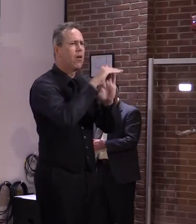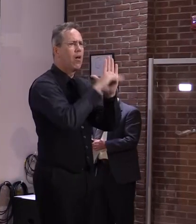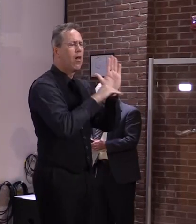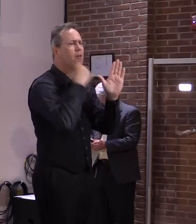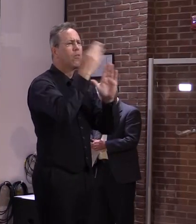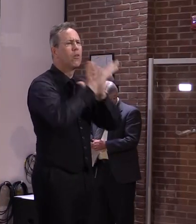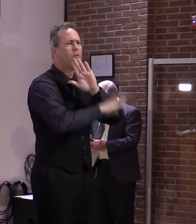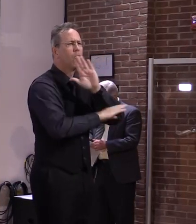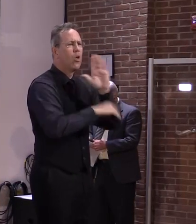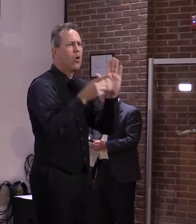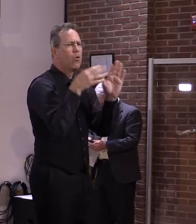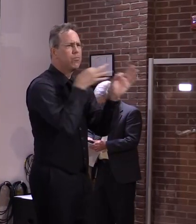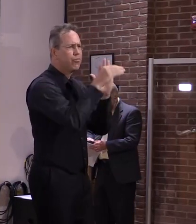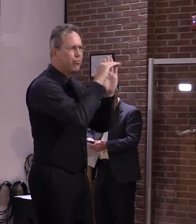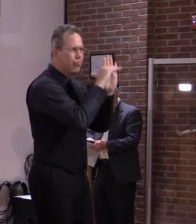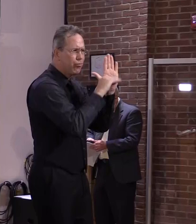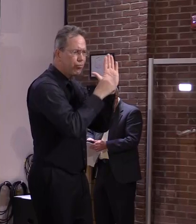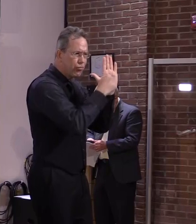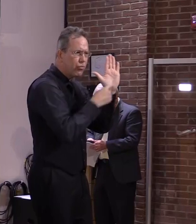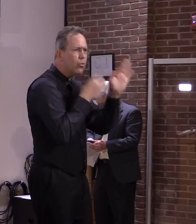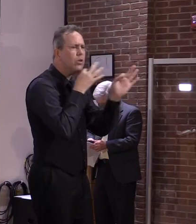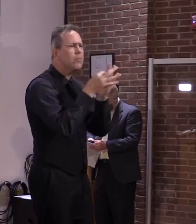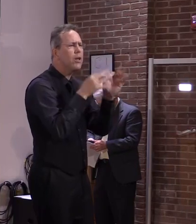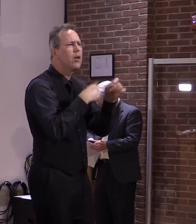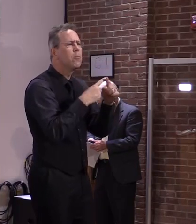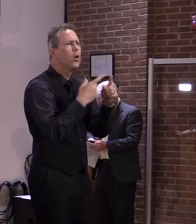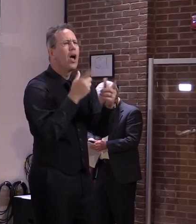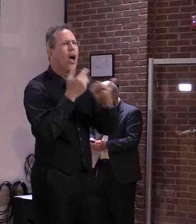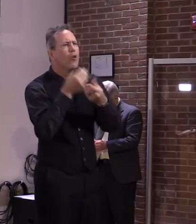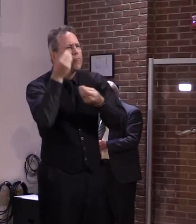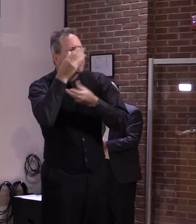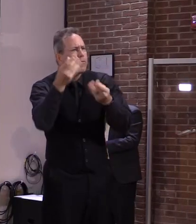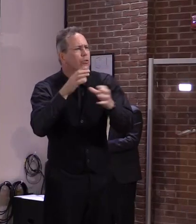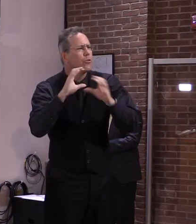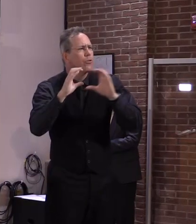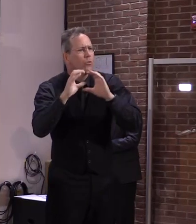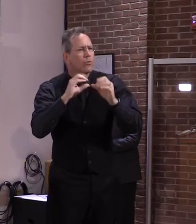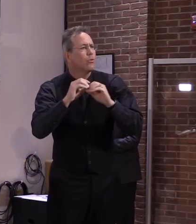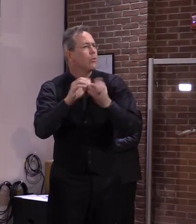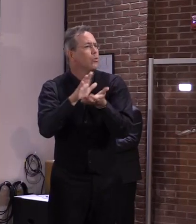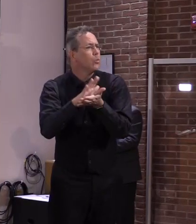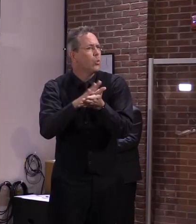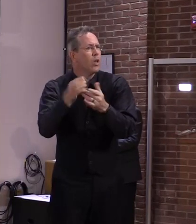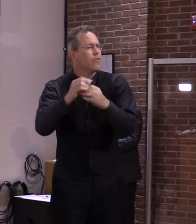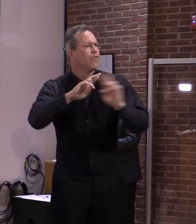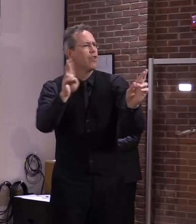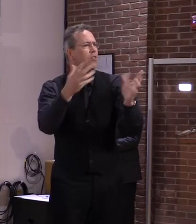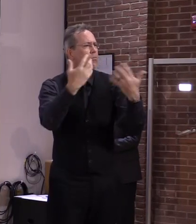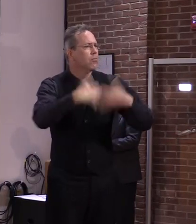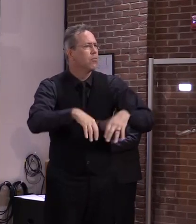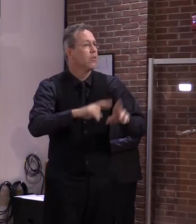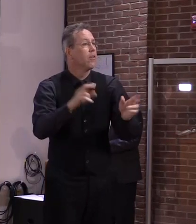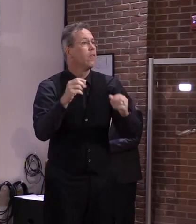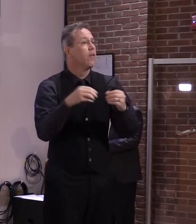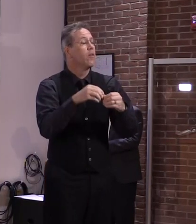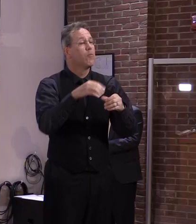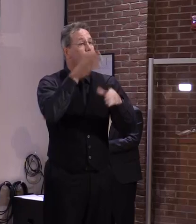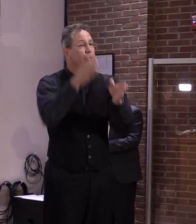to school leaders now that they should prepare for full in-person learning and normal operations with the start of the school year in